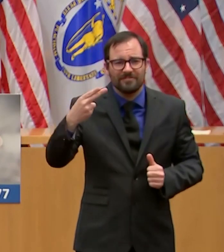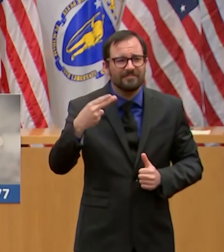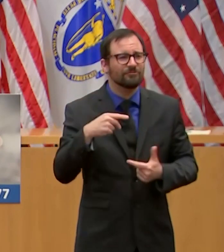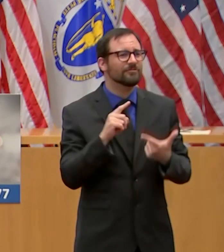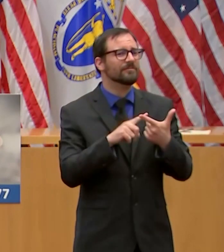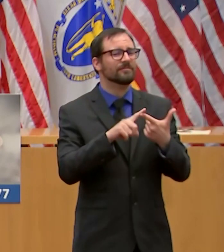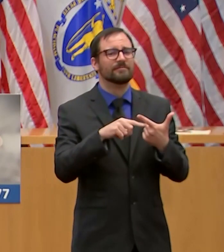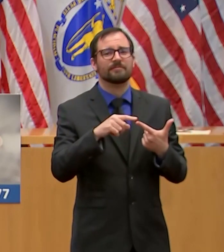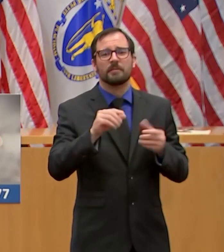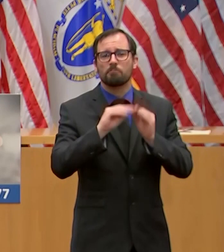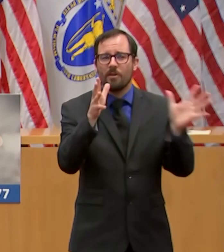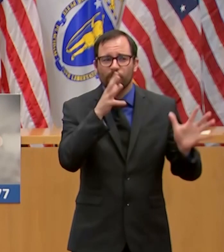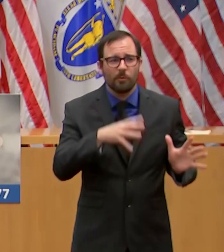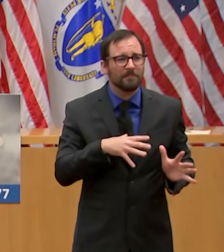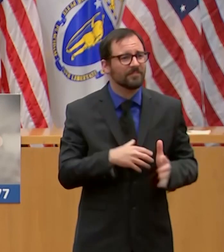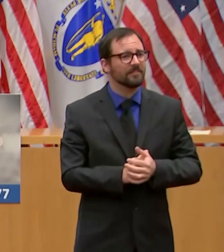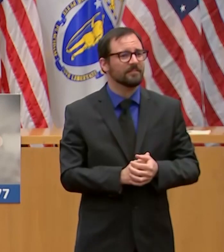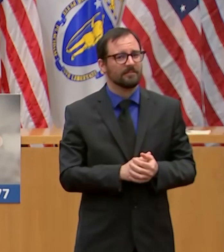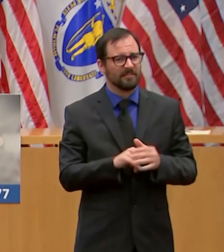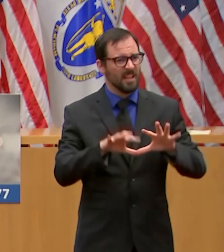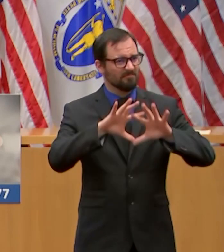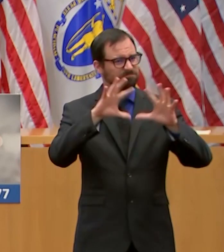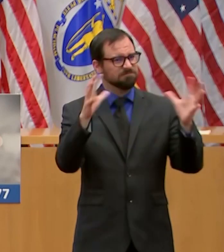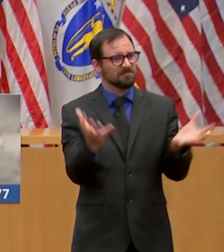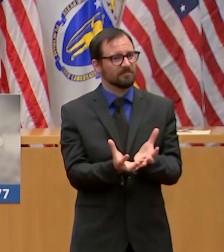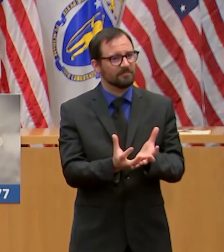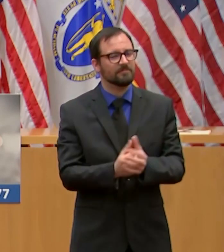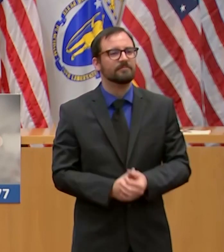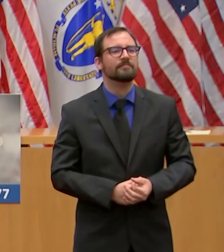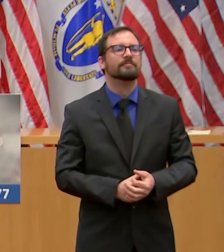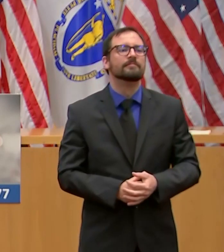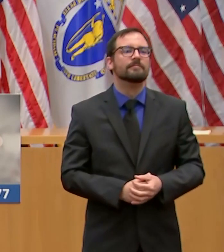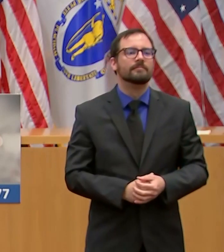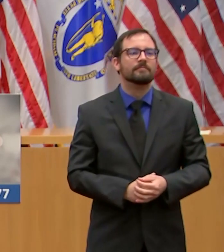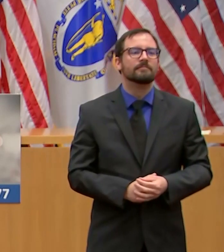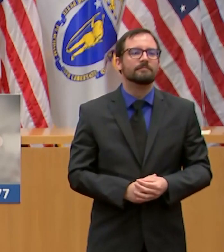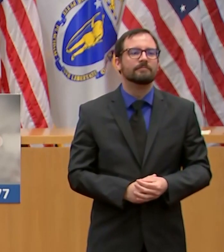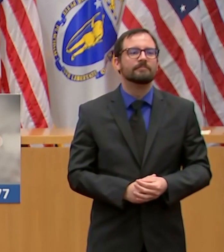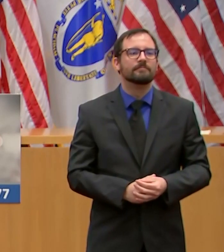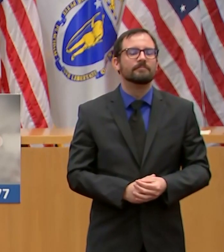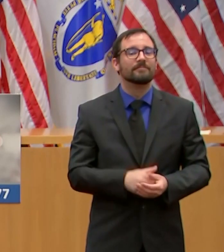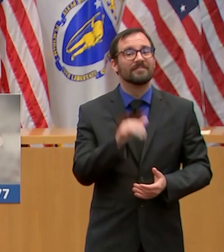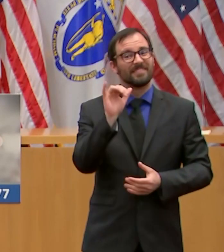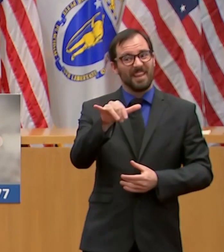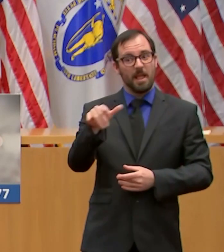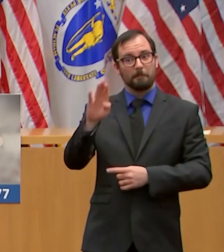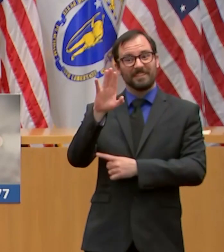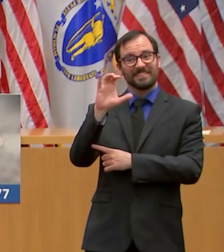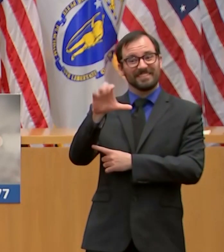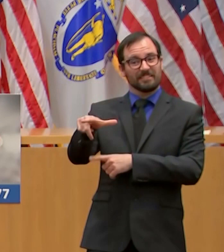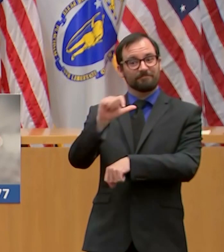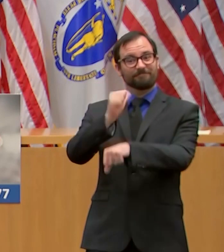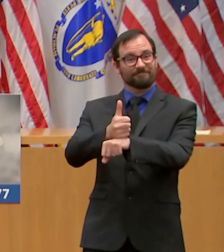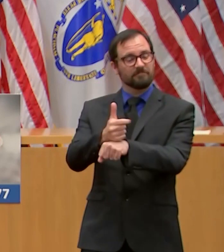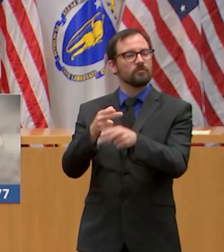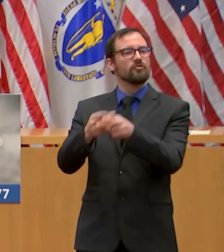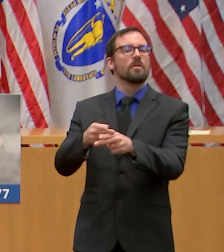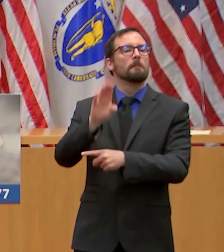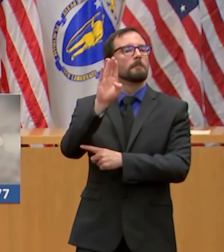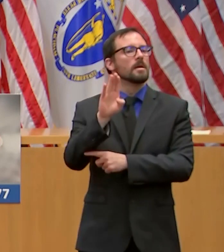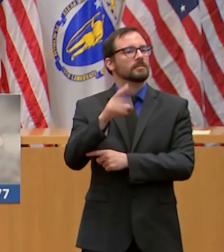and leverages a partnership with Boston Healthcare for the Homeless to care for what we expect will be a large and diverse population